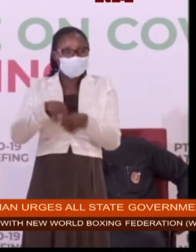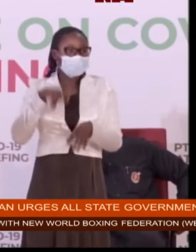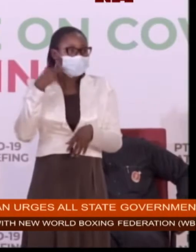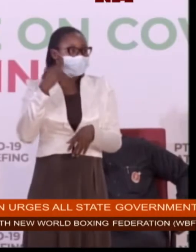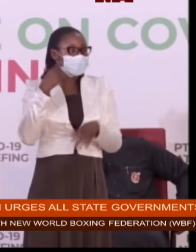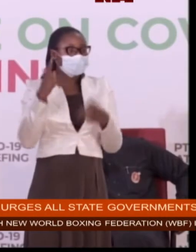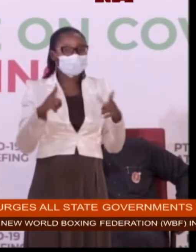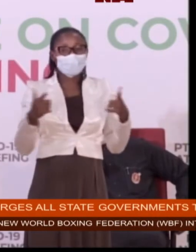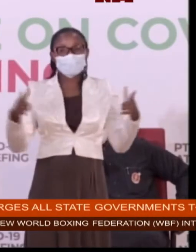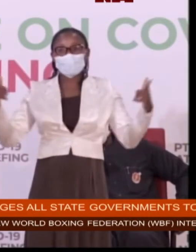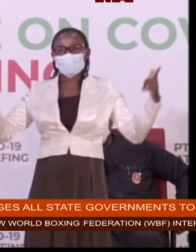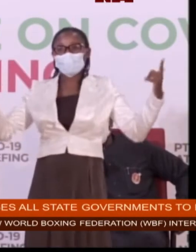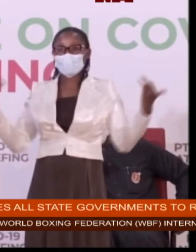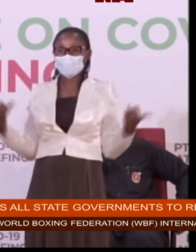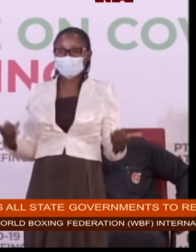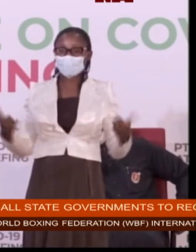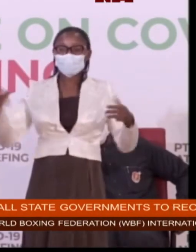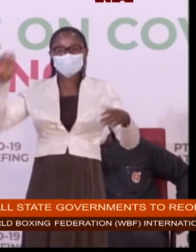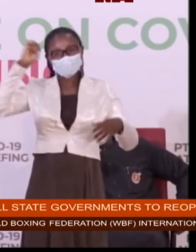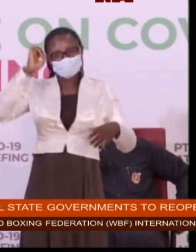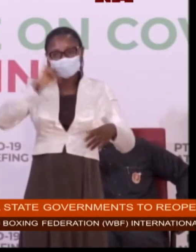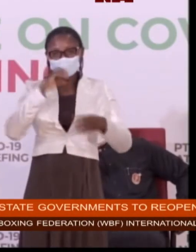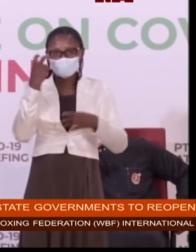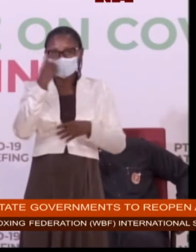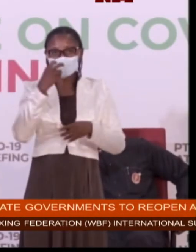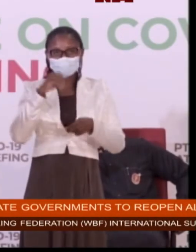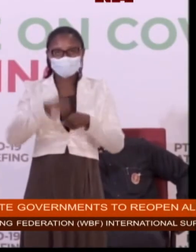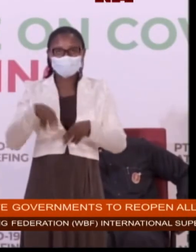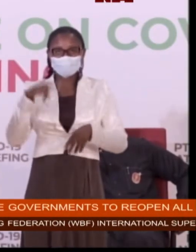listeners. Jama'a assalamu alaikum.